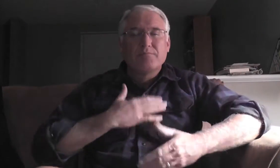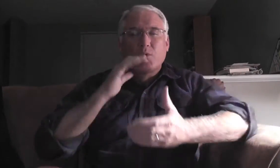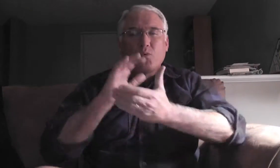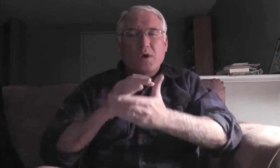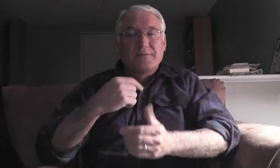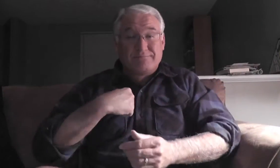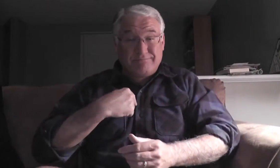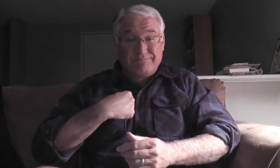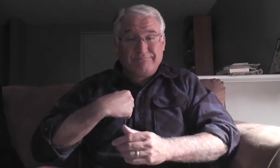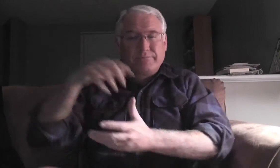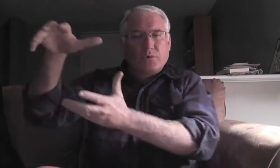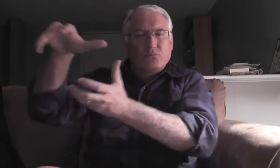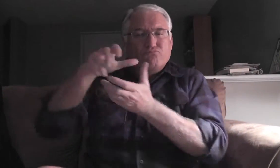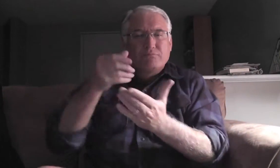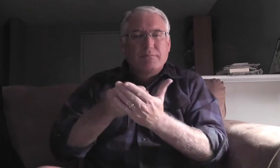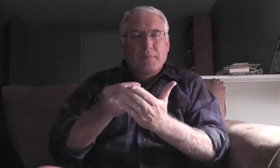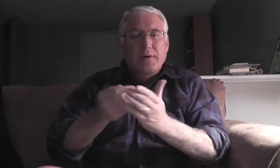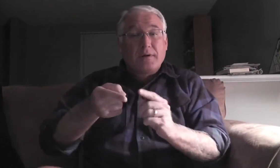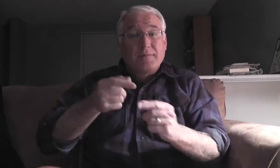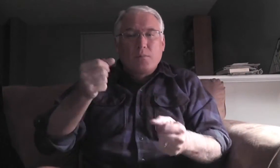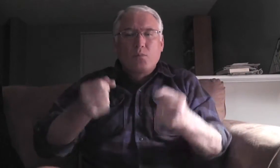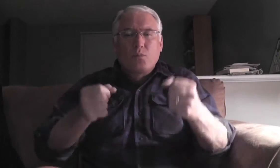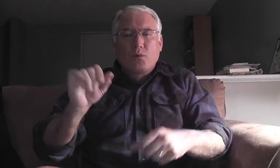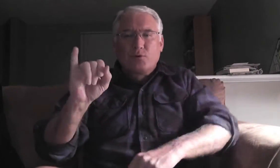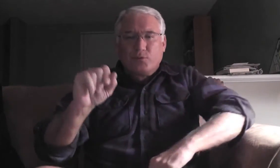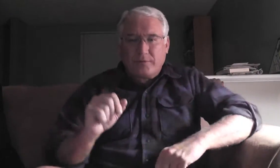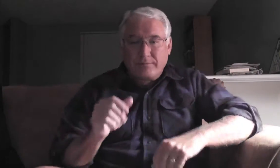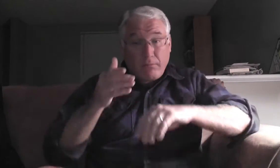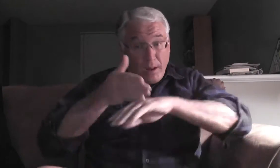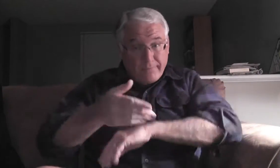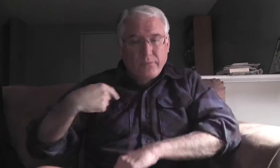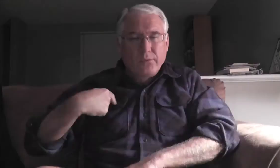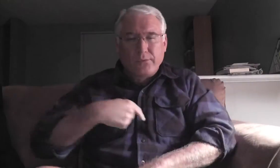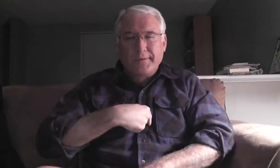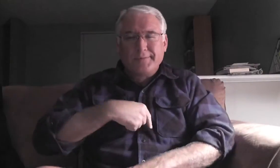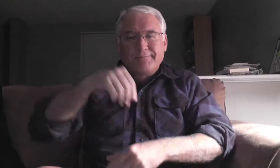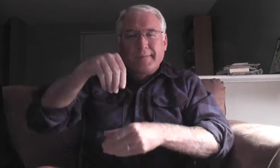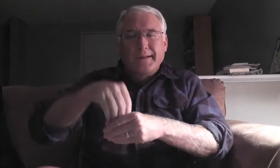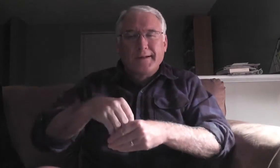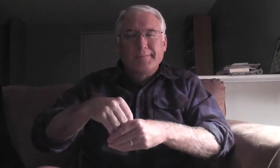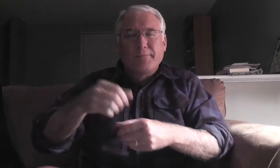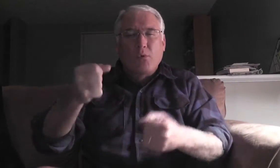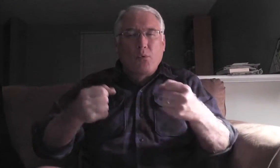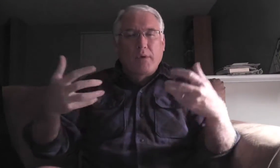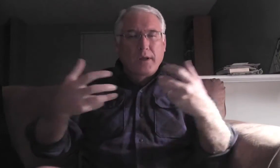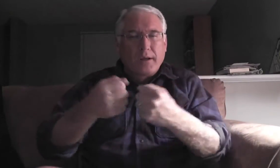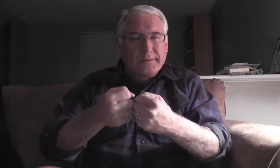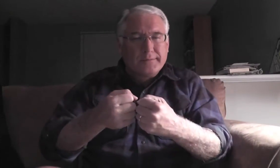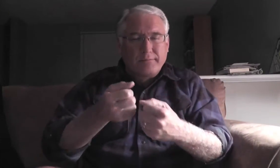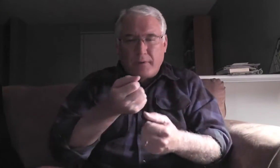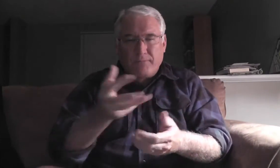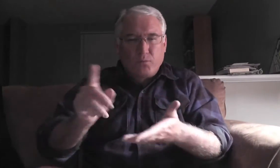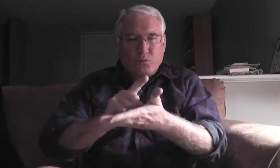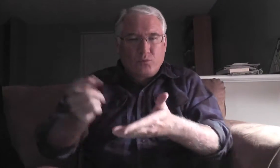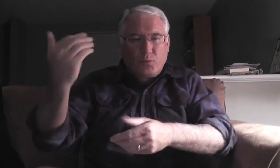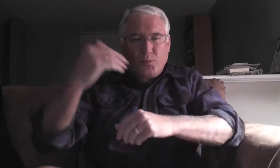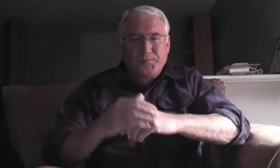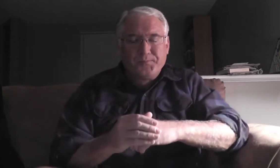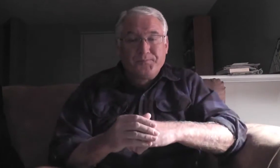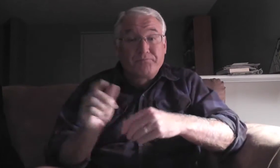Last week, my wife and I, we got the money, the check from the insurance company after we had been in that car accident a few